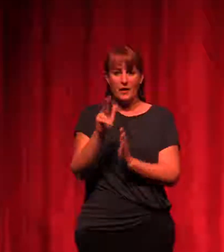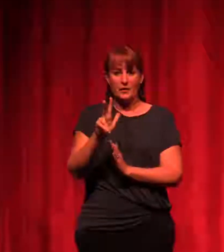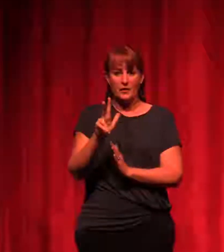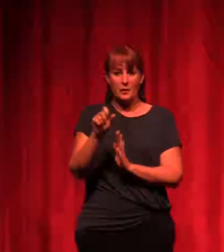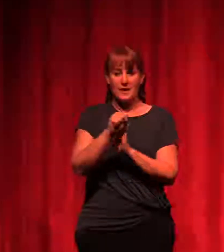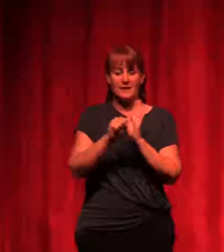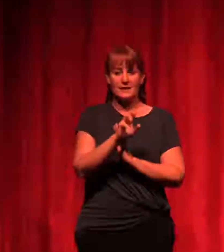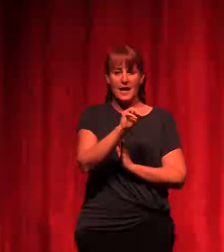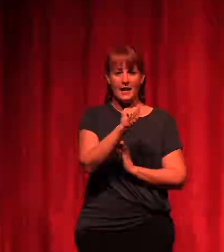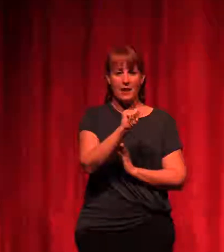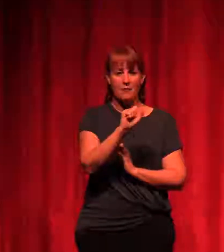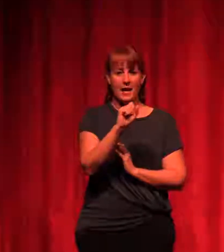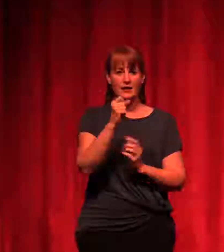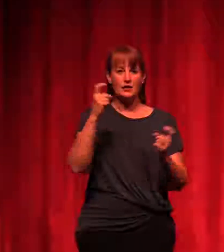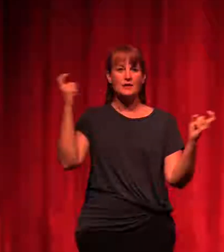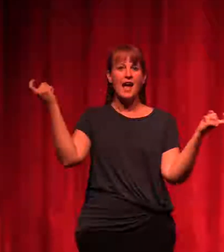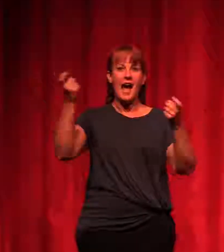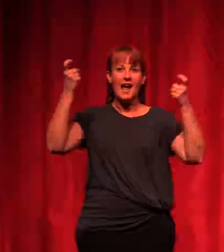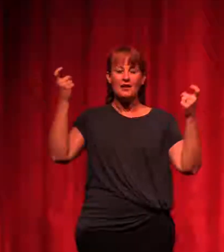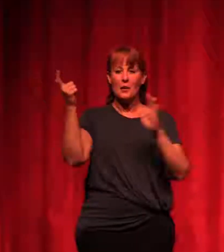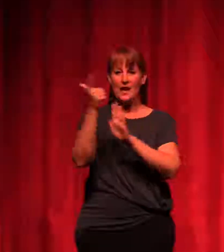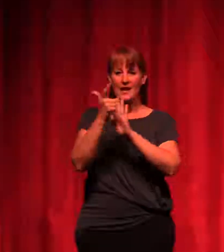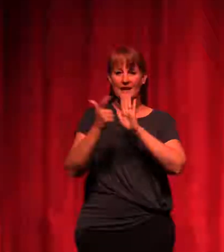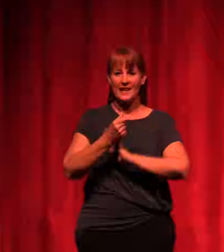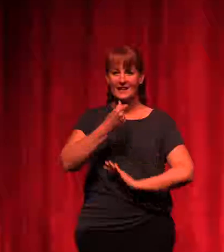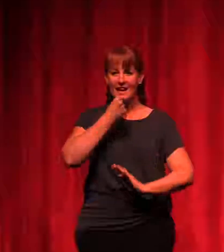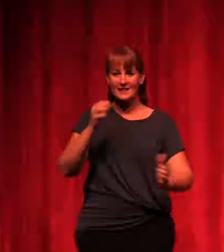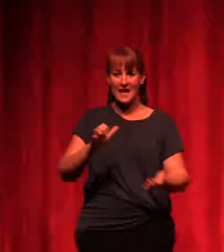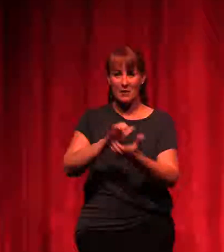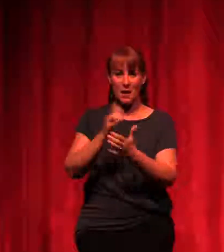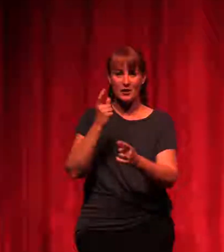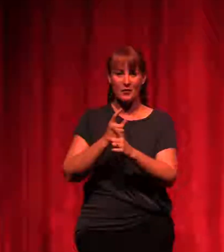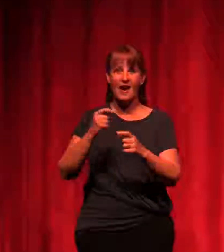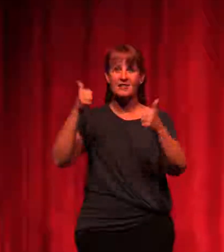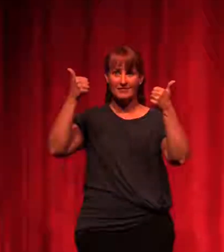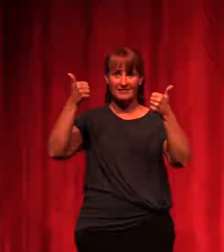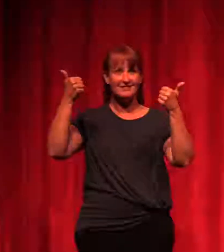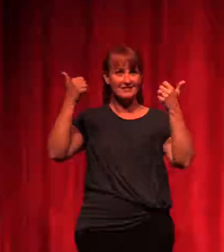state of Massachusetts, hallelujah, legalized gay marriage, right?